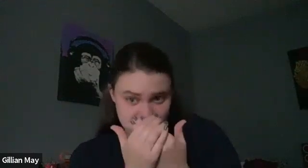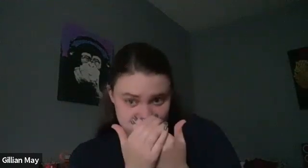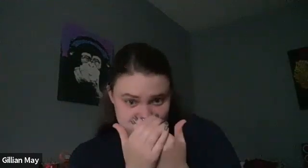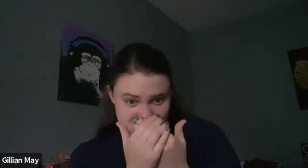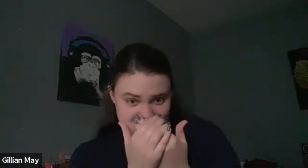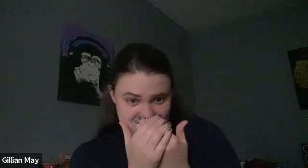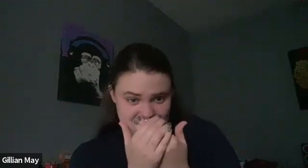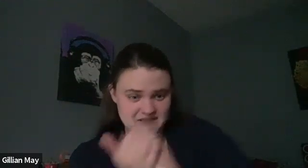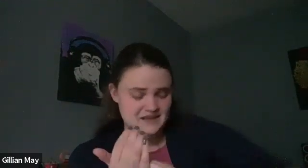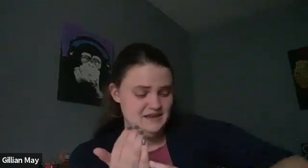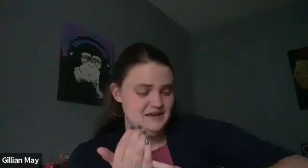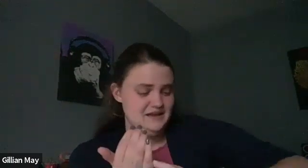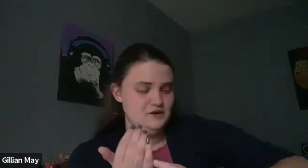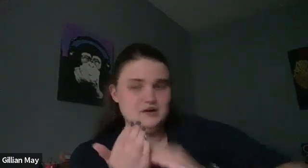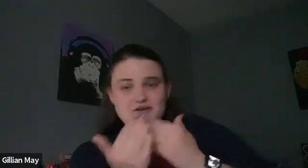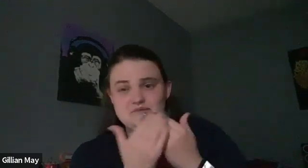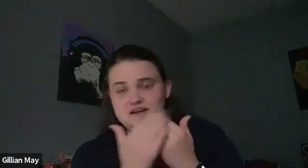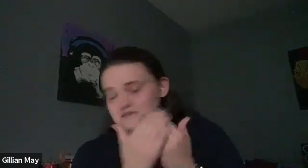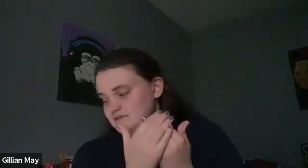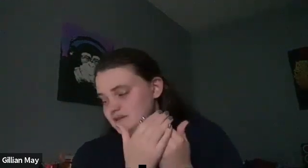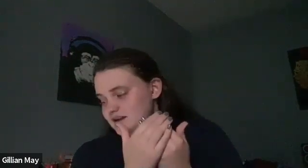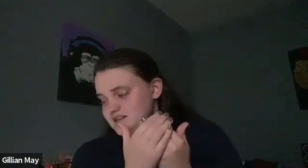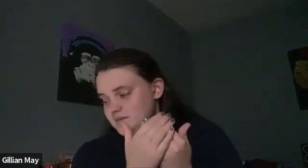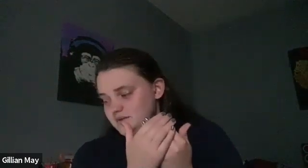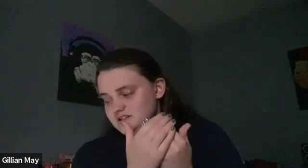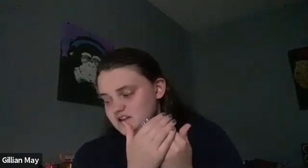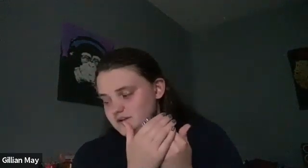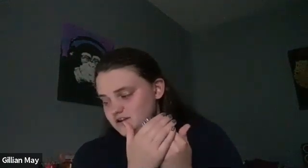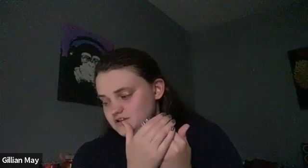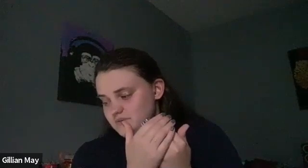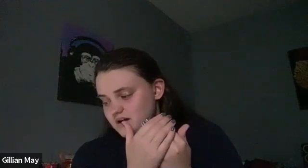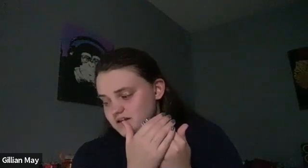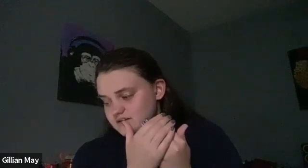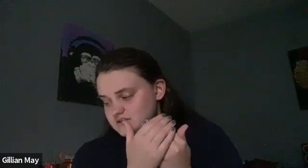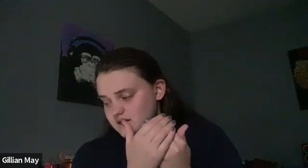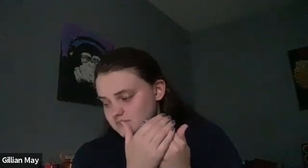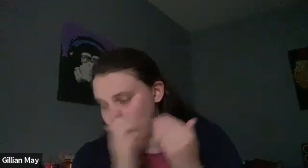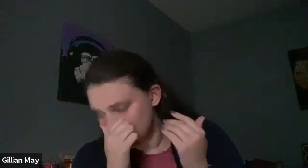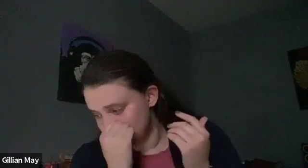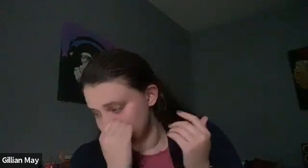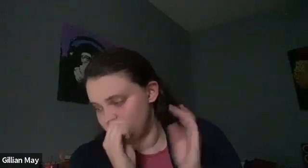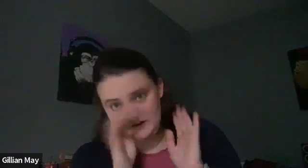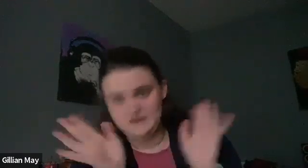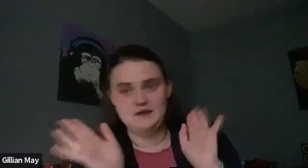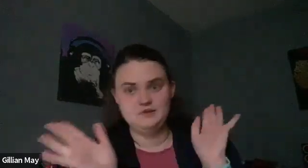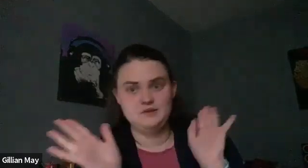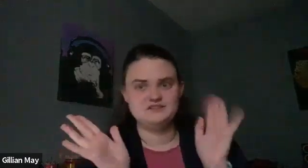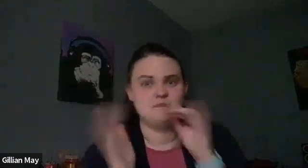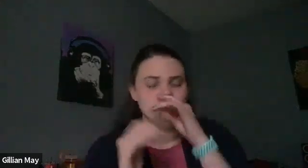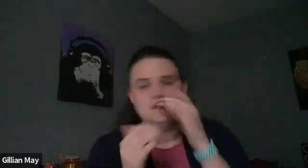sandwich. And I know we're running out of time. I'm gonna stop at a good spot and then I'll stop. We'll actually have a few more and then I promise I'll stop.